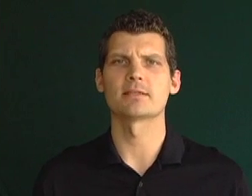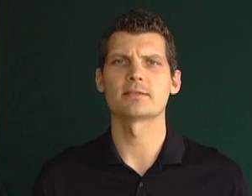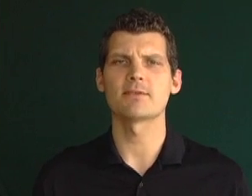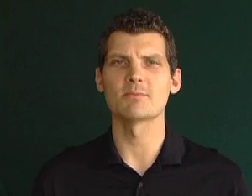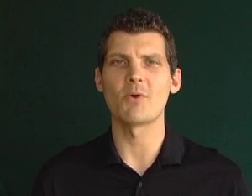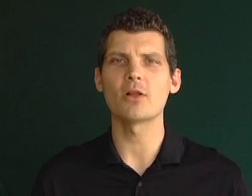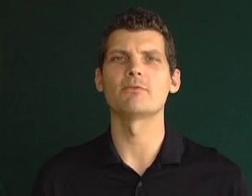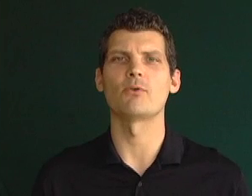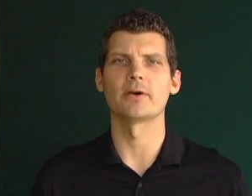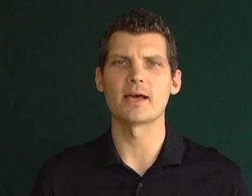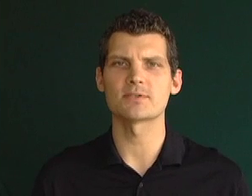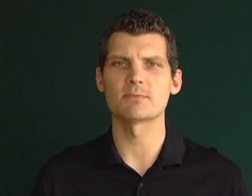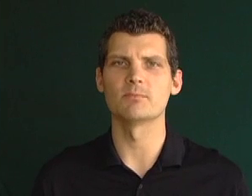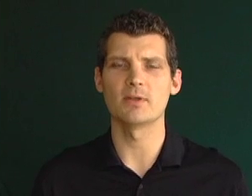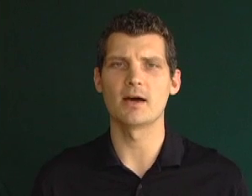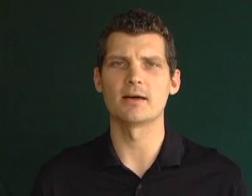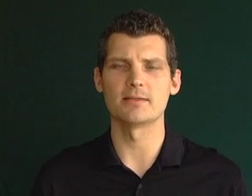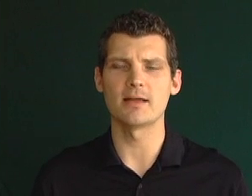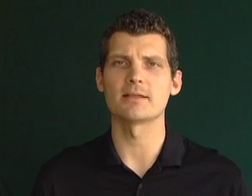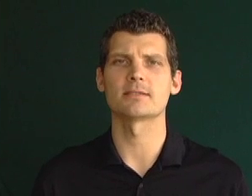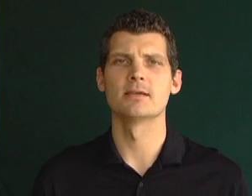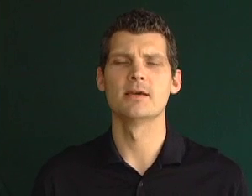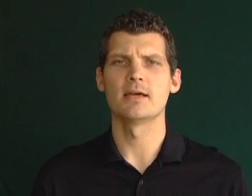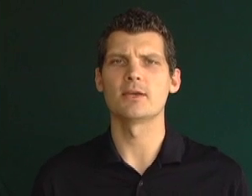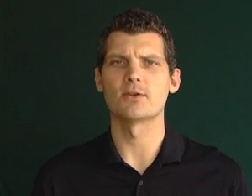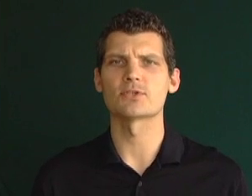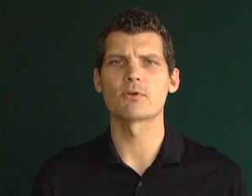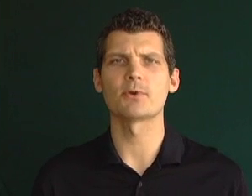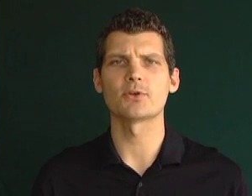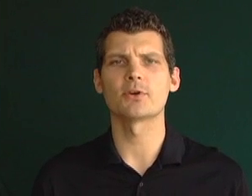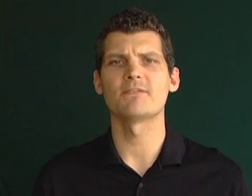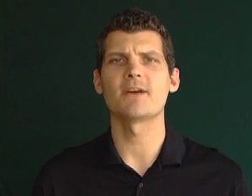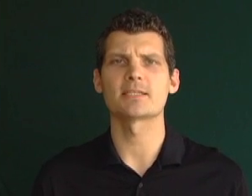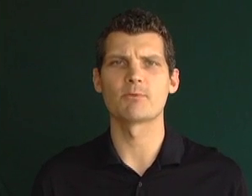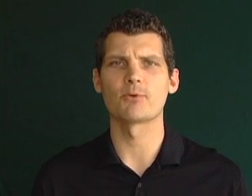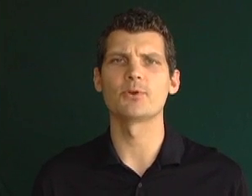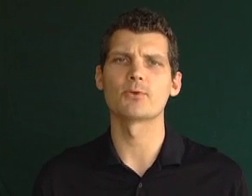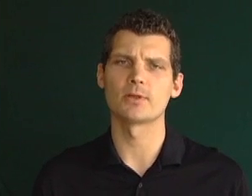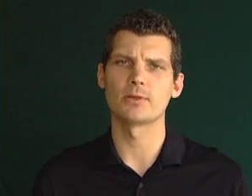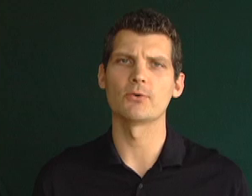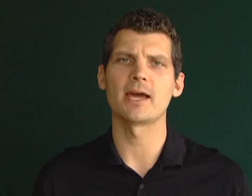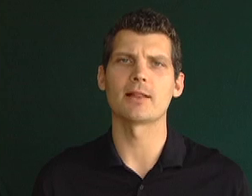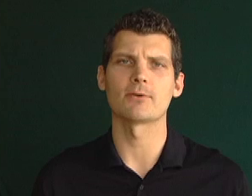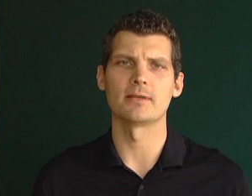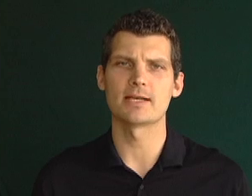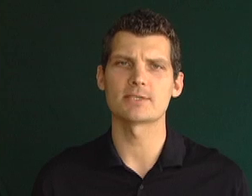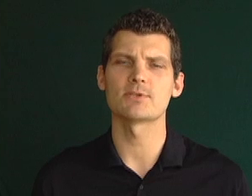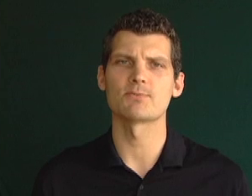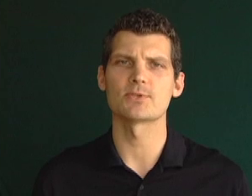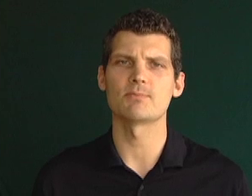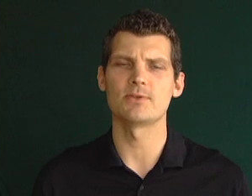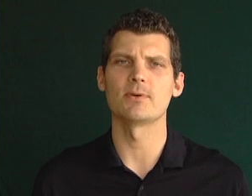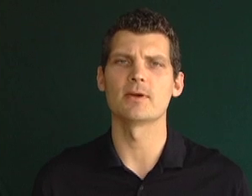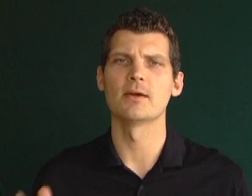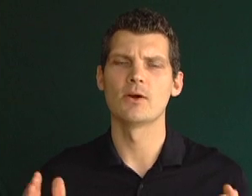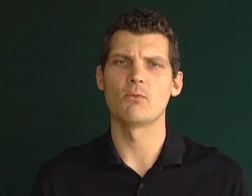fats. Have some olive oil, have some nuts. You know, store up on your good fats before you go to the low calorie. That's what you're supposed to be doing